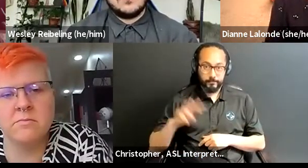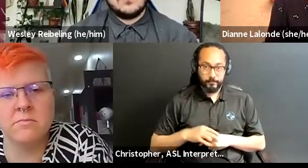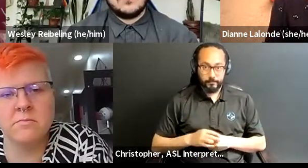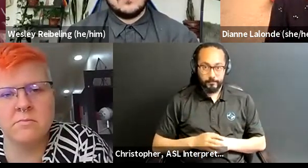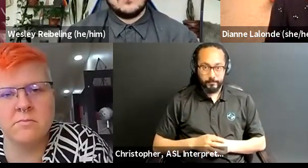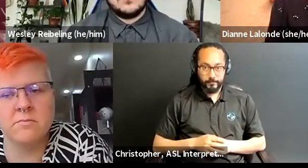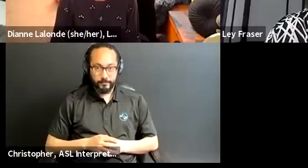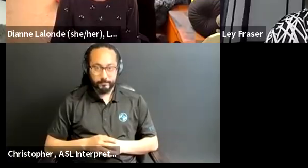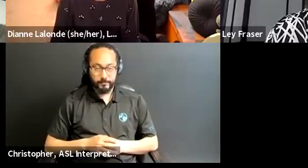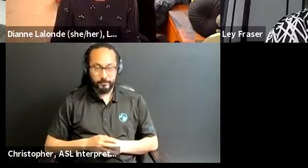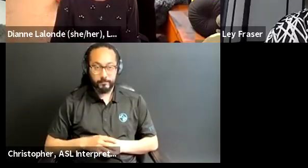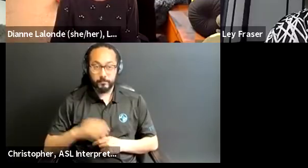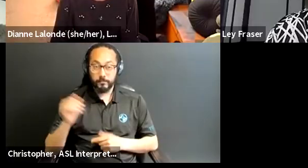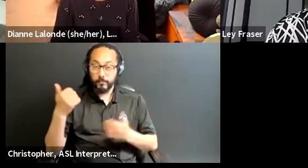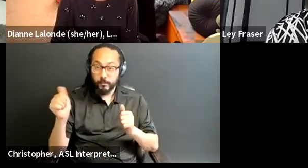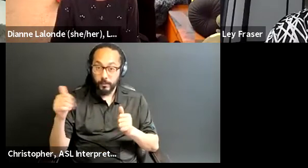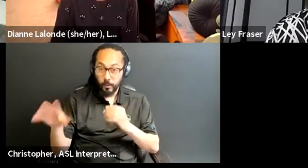Not specifically.